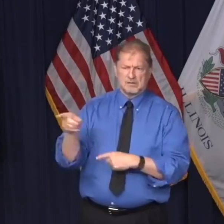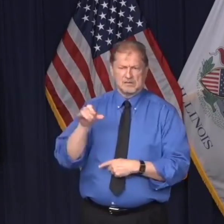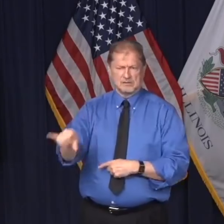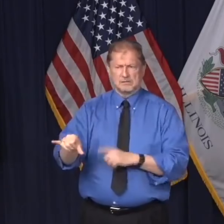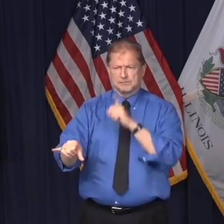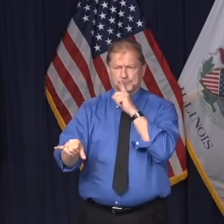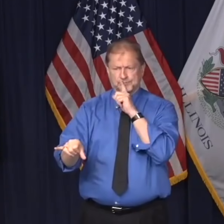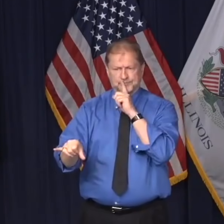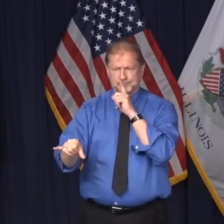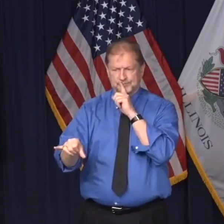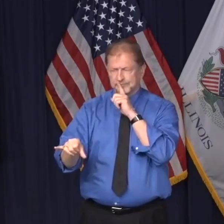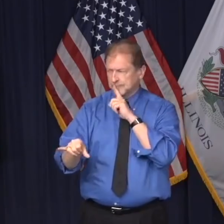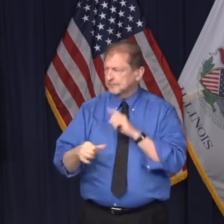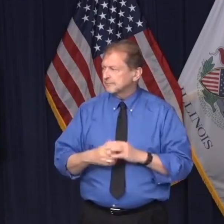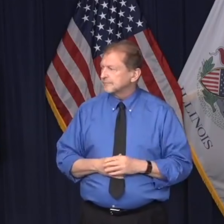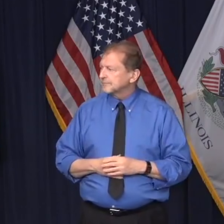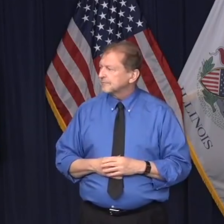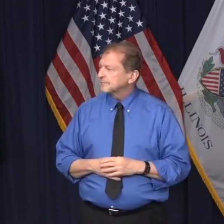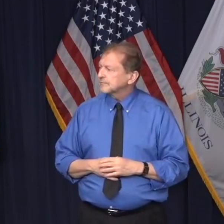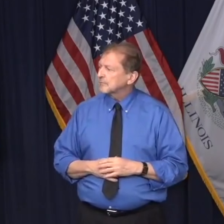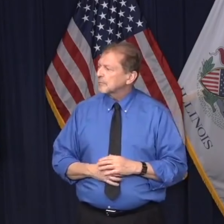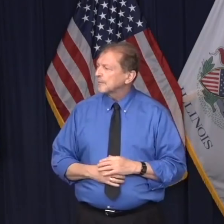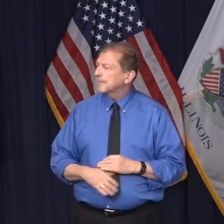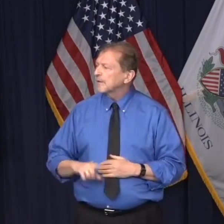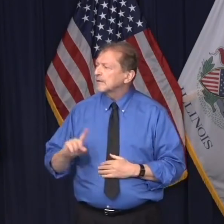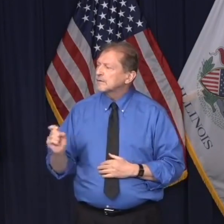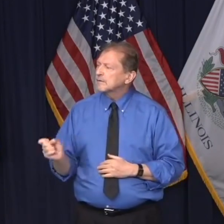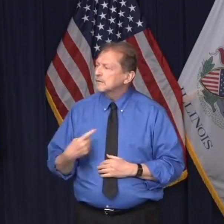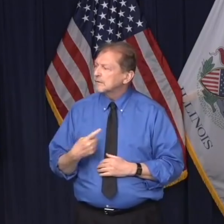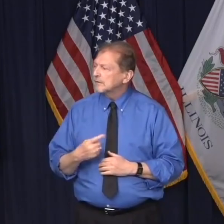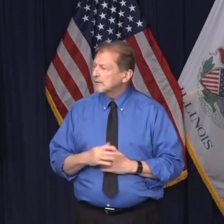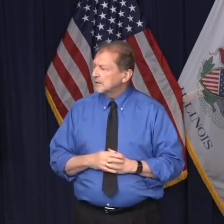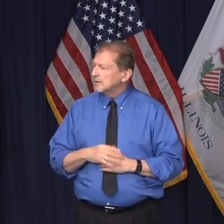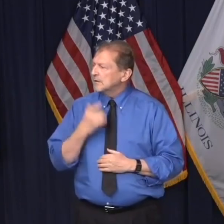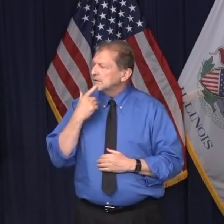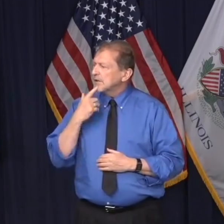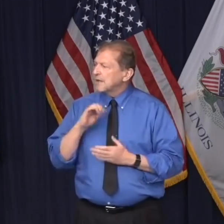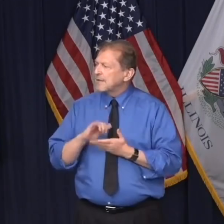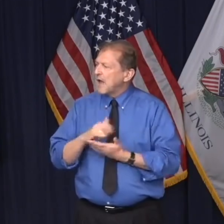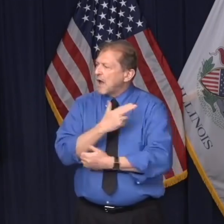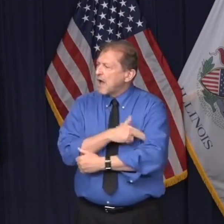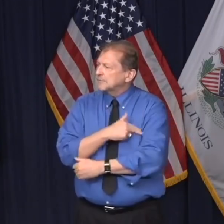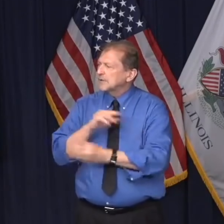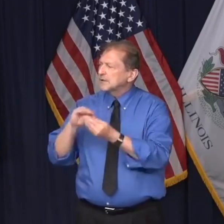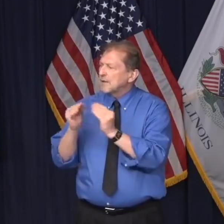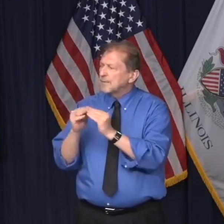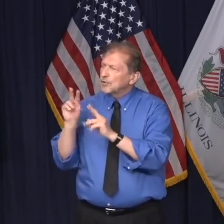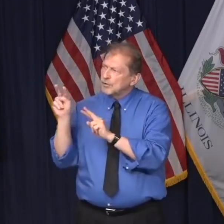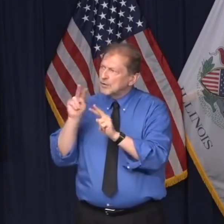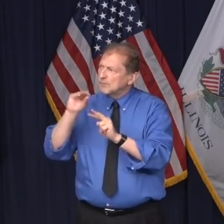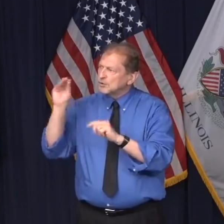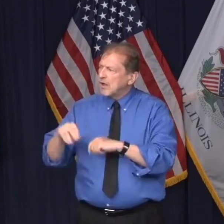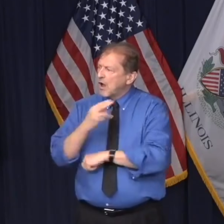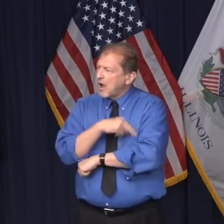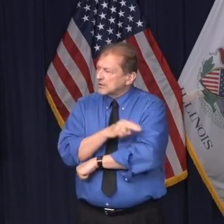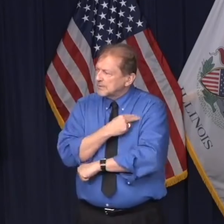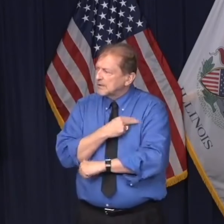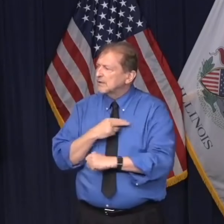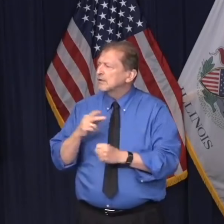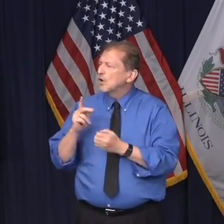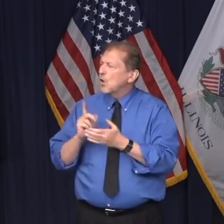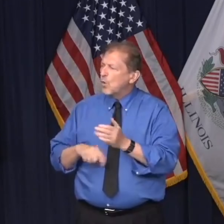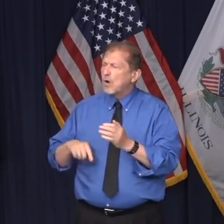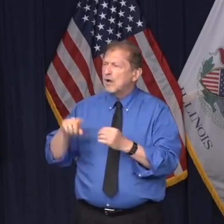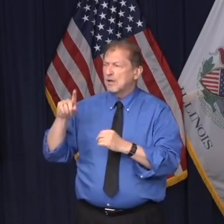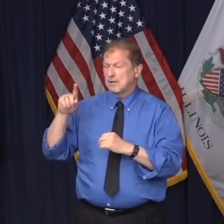indefinite about this. Jake Griffin at the Daily Herald. Since the governor keeps saying the hospitalization number is the most important, can you explain what those numbers need to look